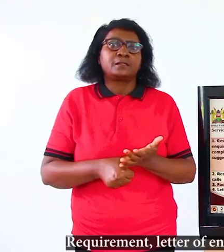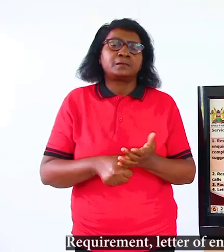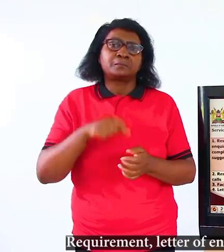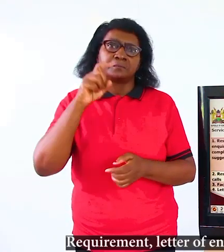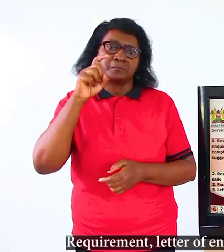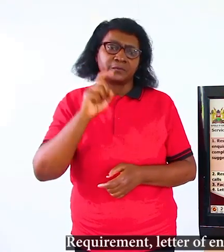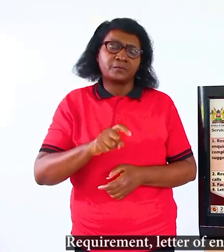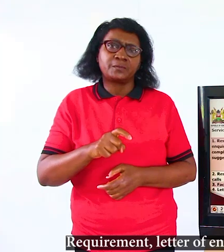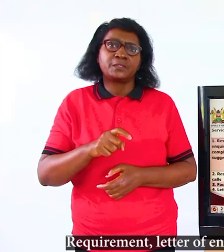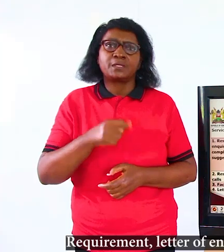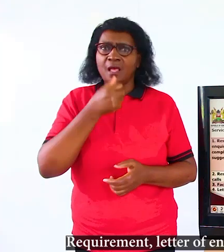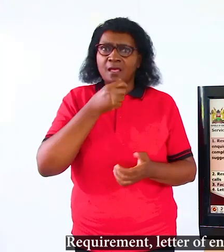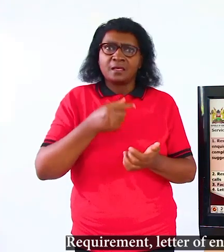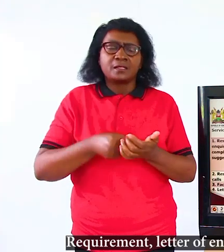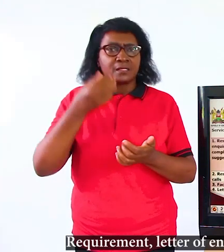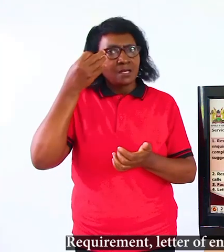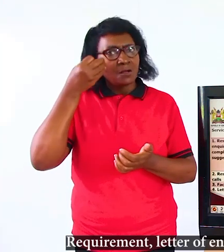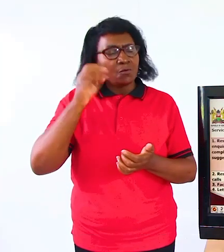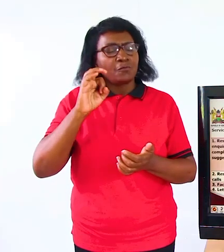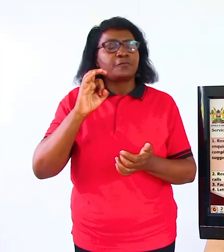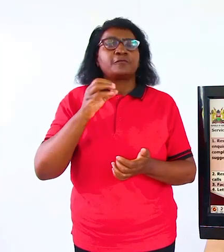Requirement: letter of inquiry or correspondence.